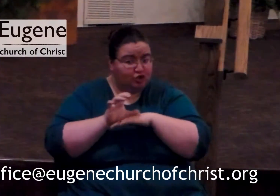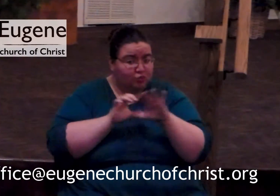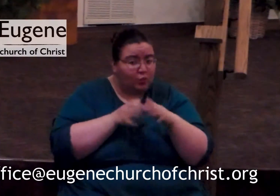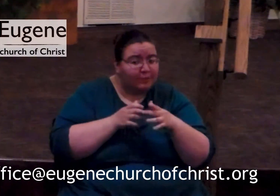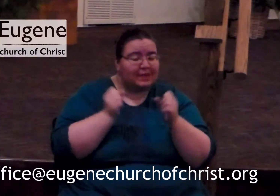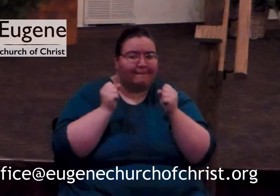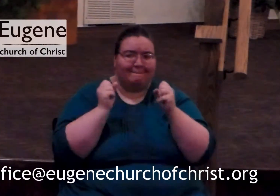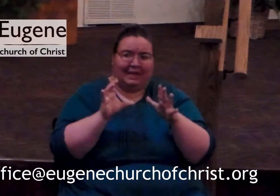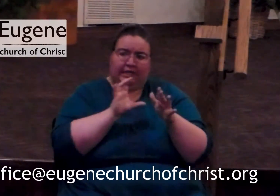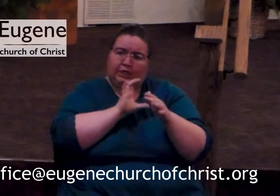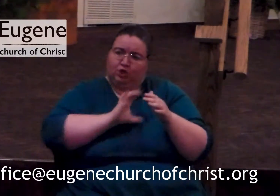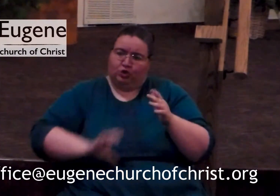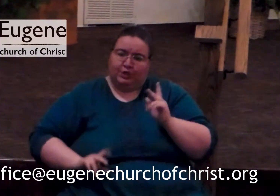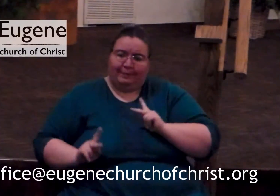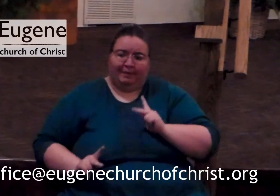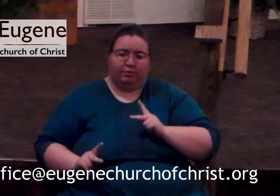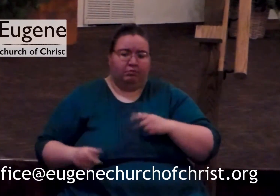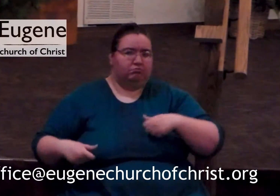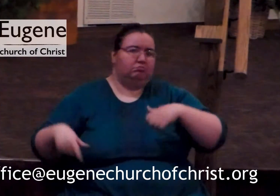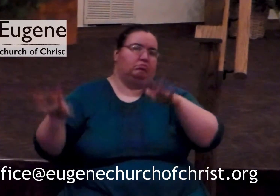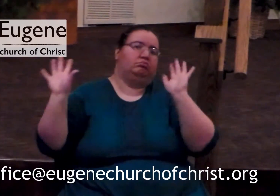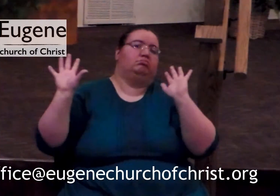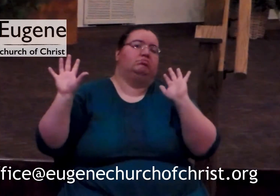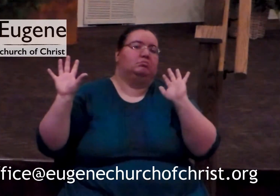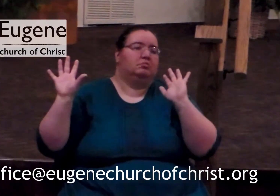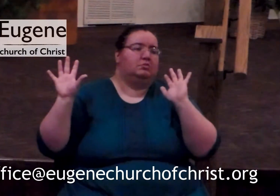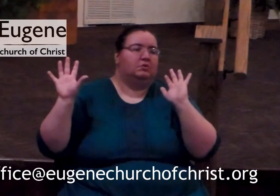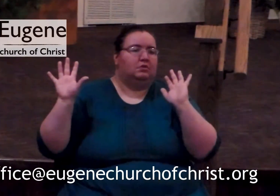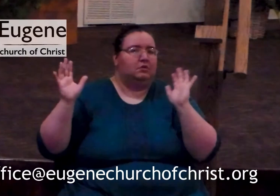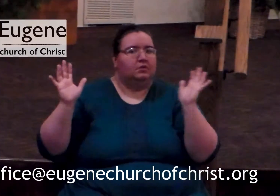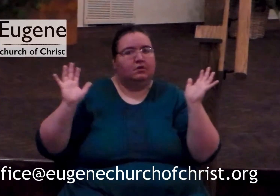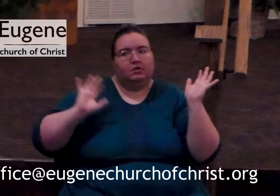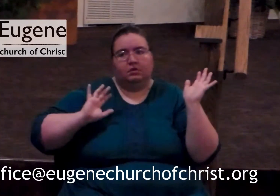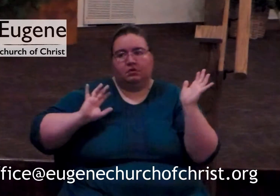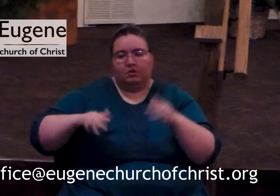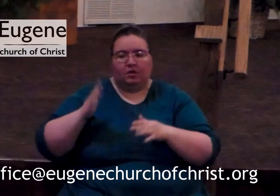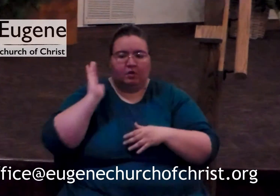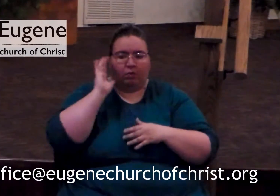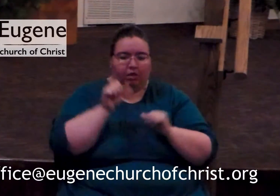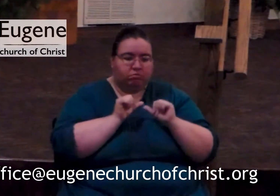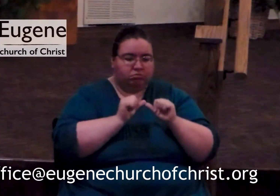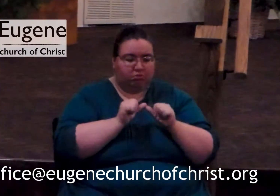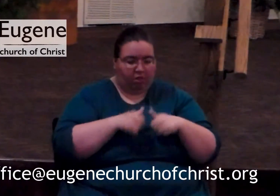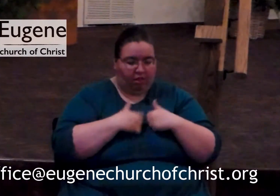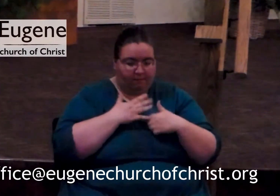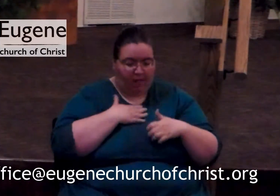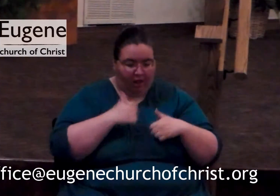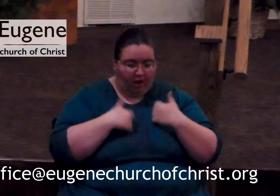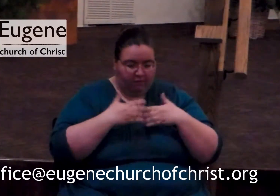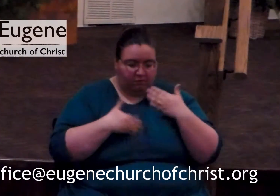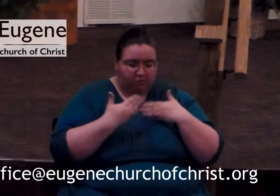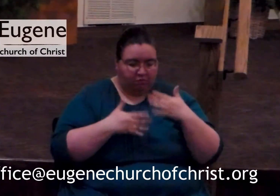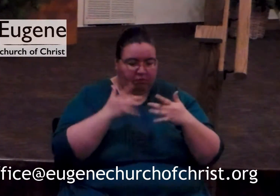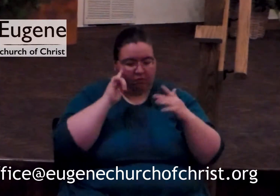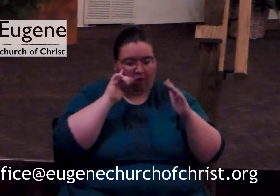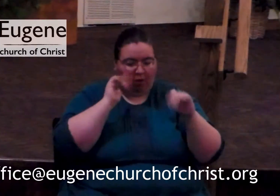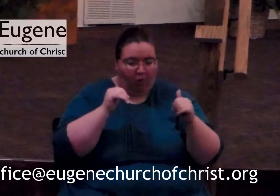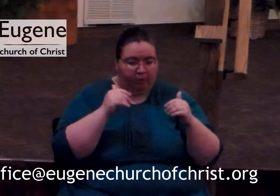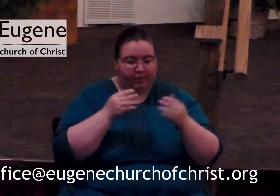We're just going to plug away, do the best we can, hope it all works out well. And Jesus would say, no, that's not the command I have